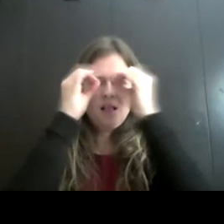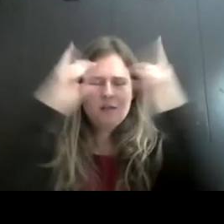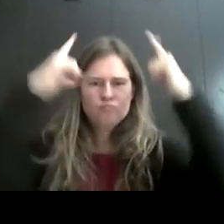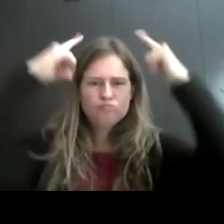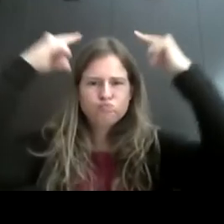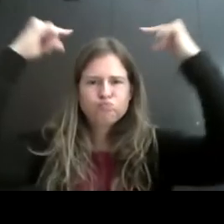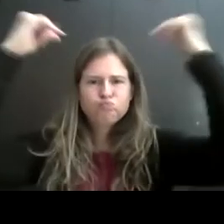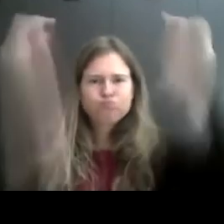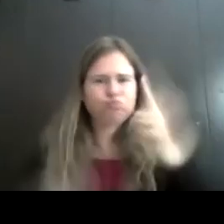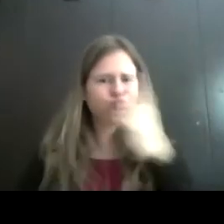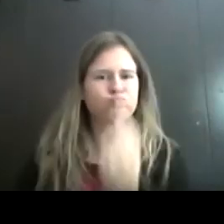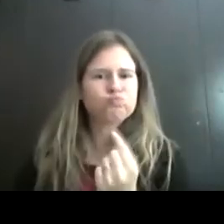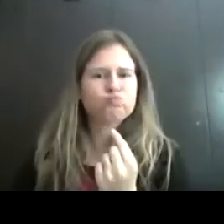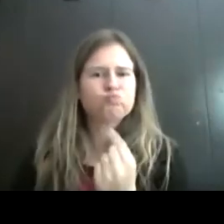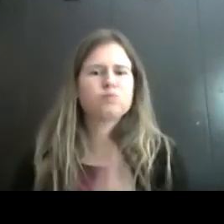owl.